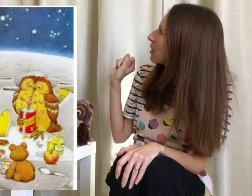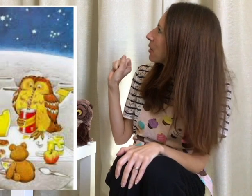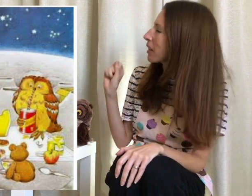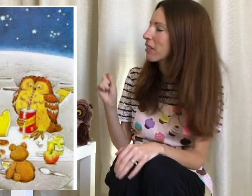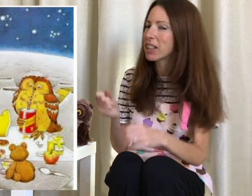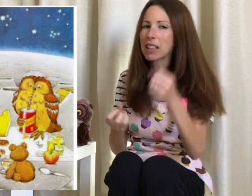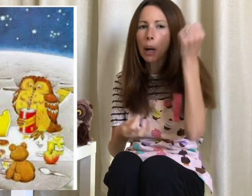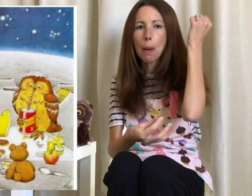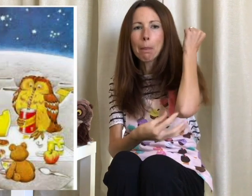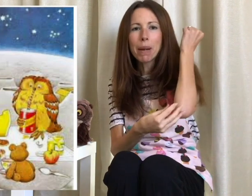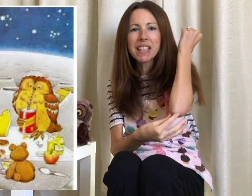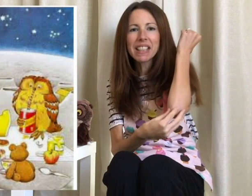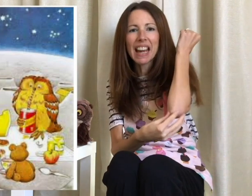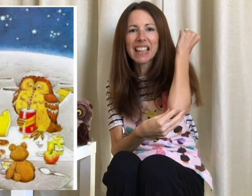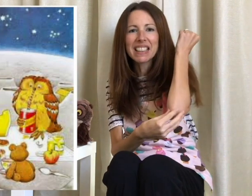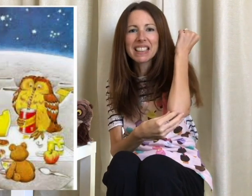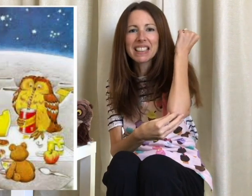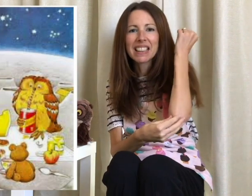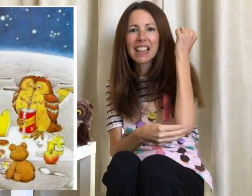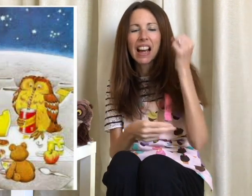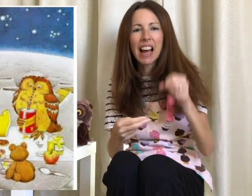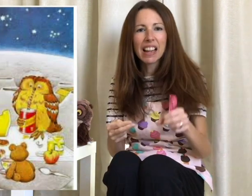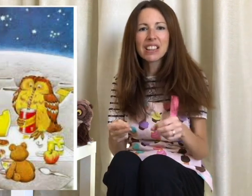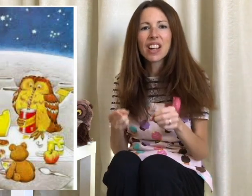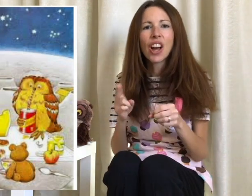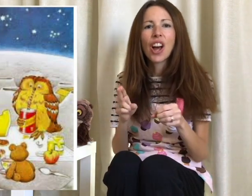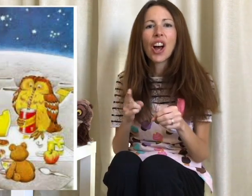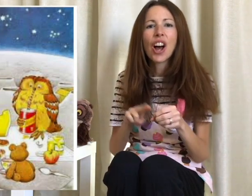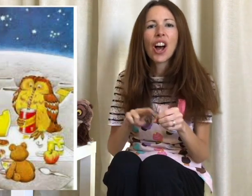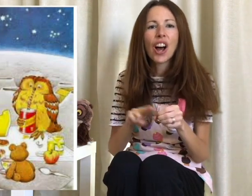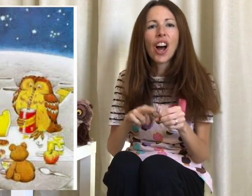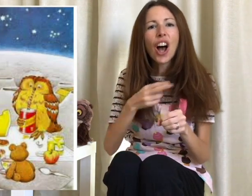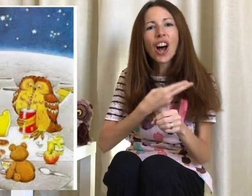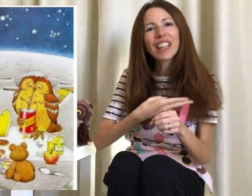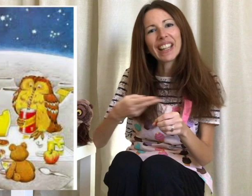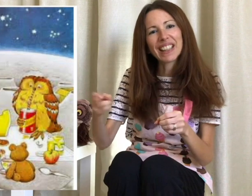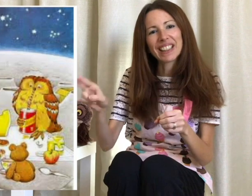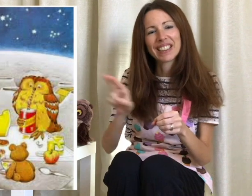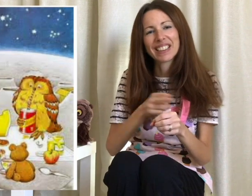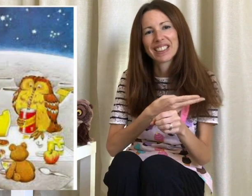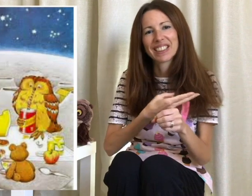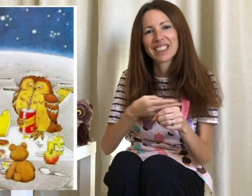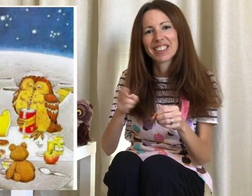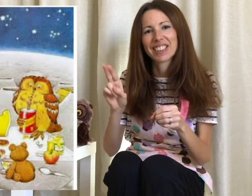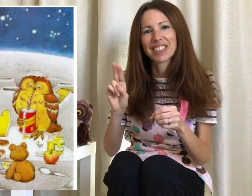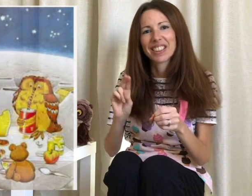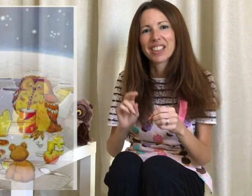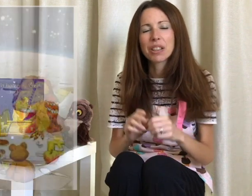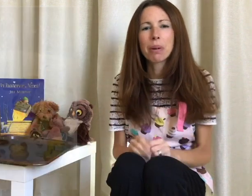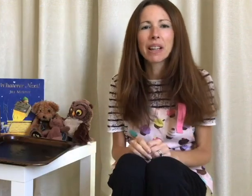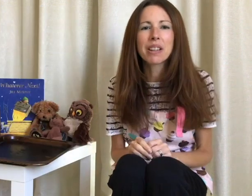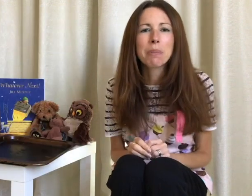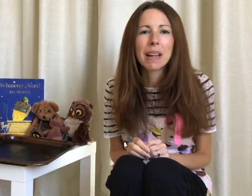They're eating biscuits and honey. So we're going to make